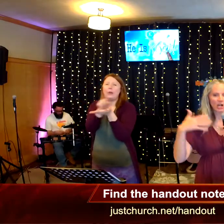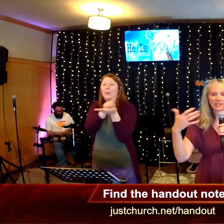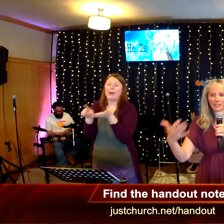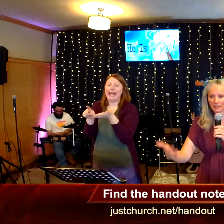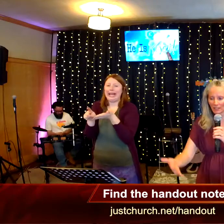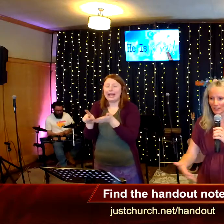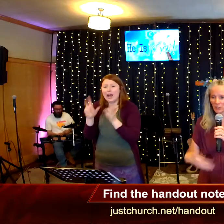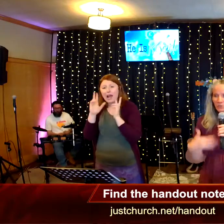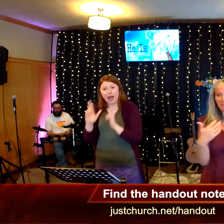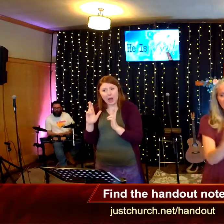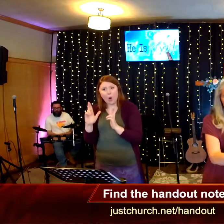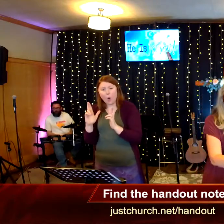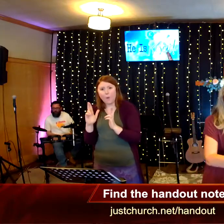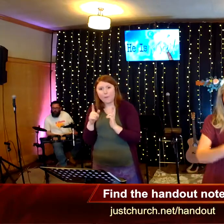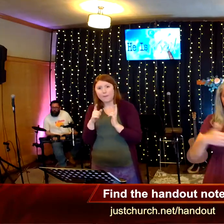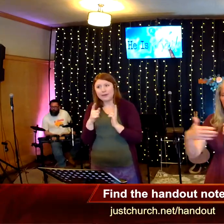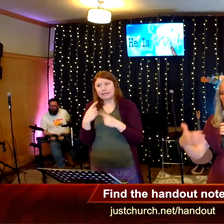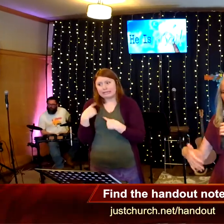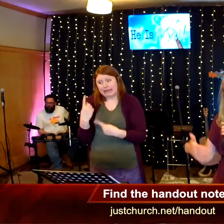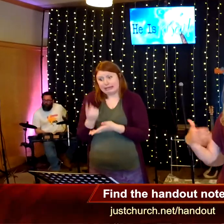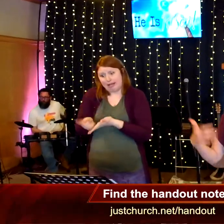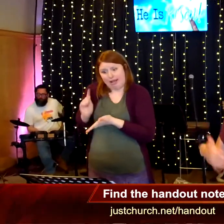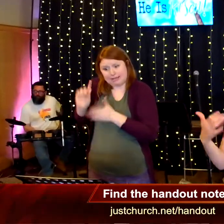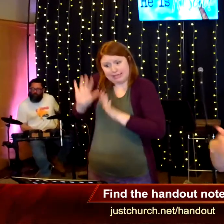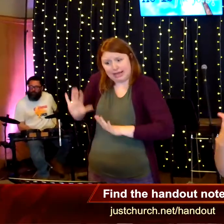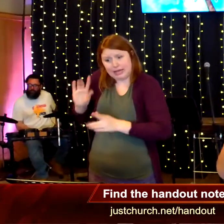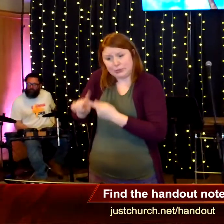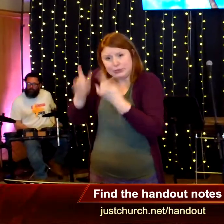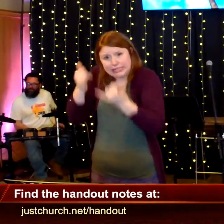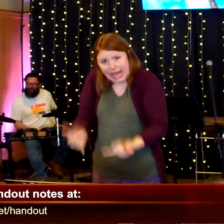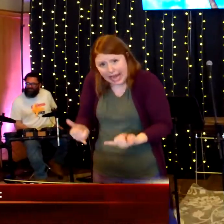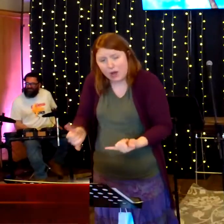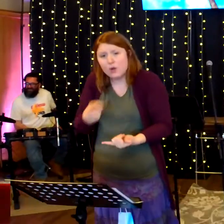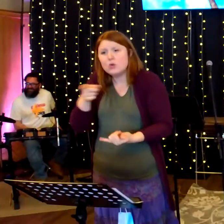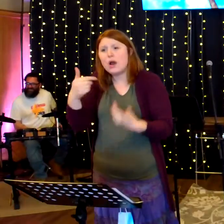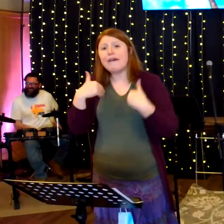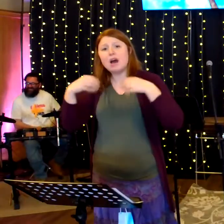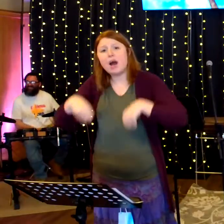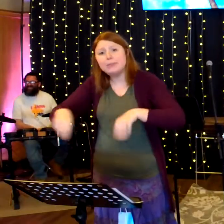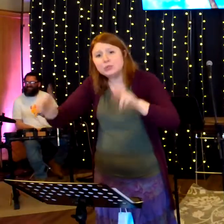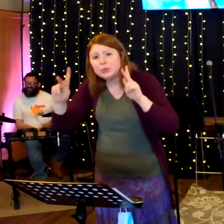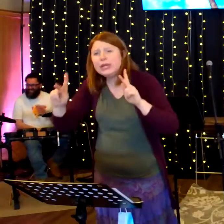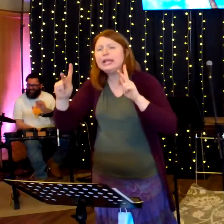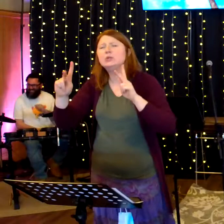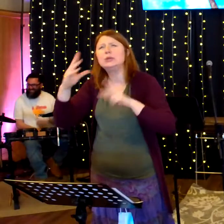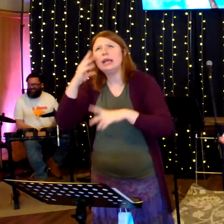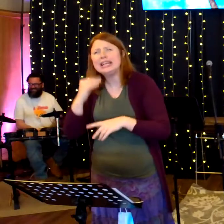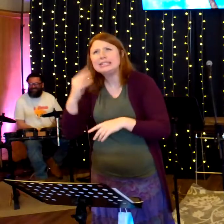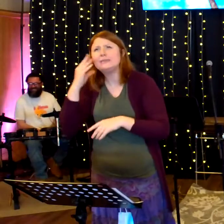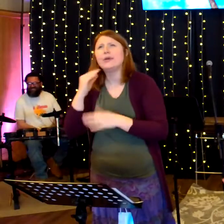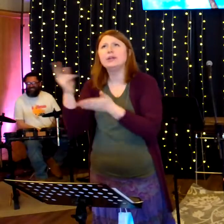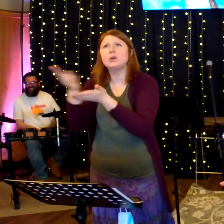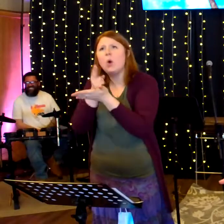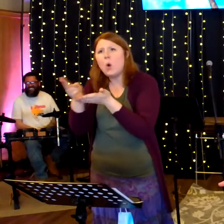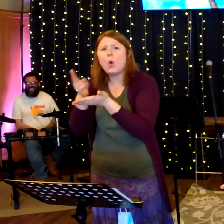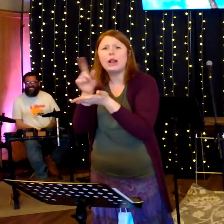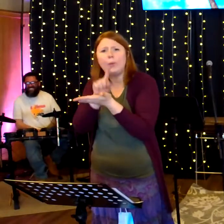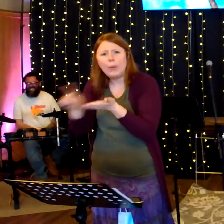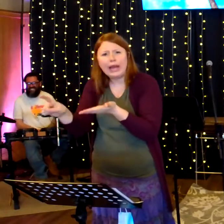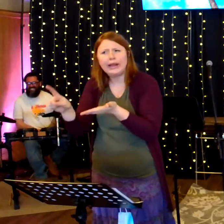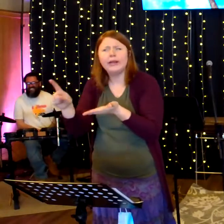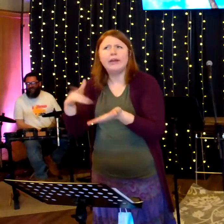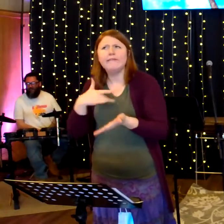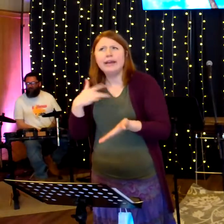been talking, you know, since last Sunday through this week, I hope you've had an opportunity to walk through that and experience